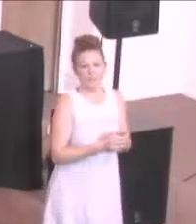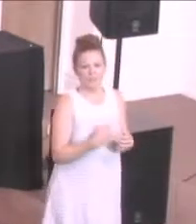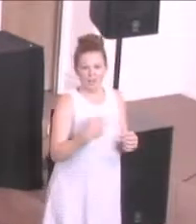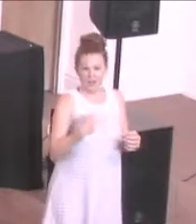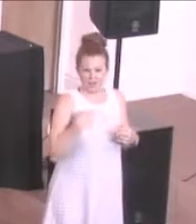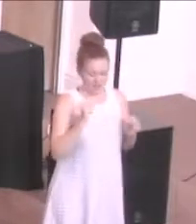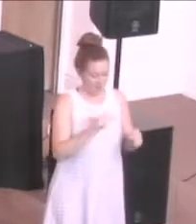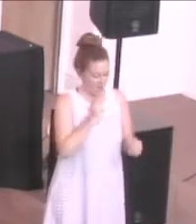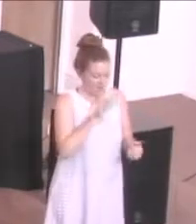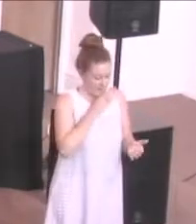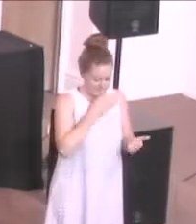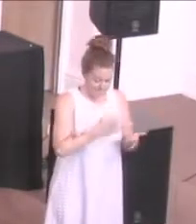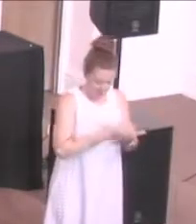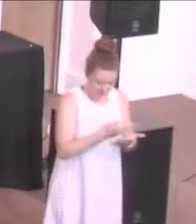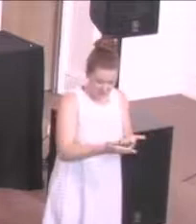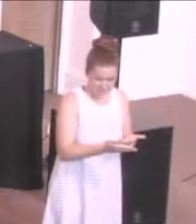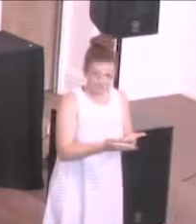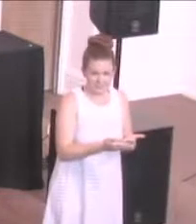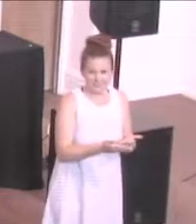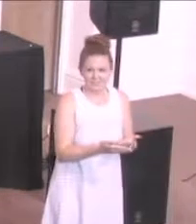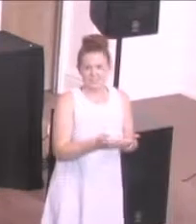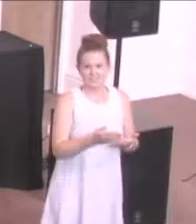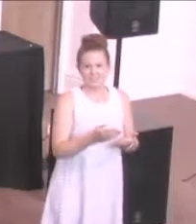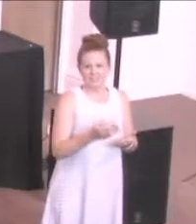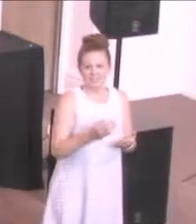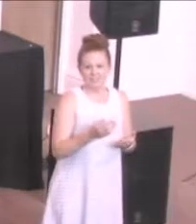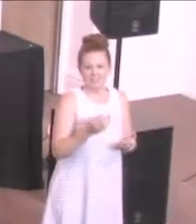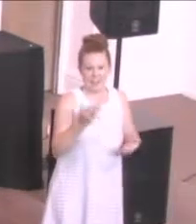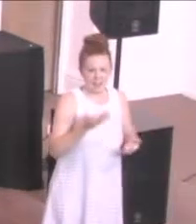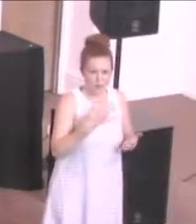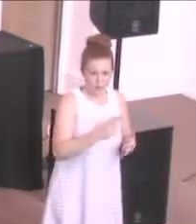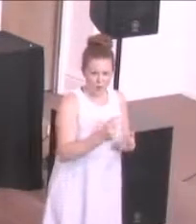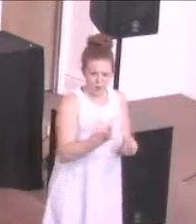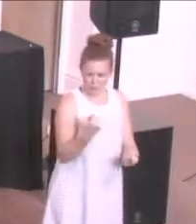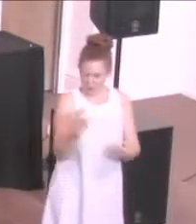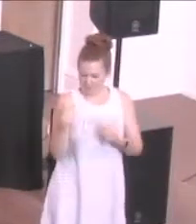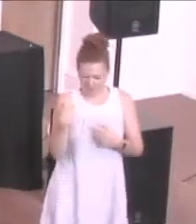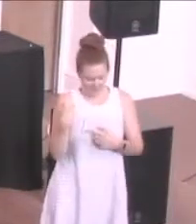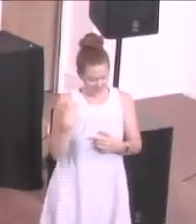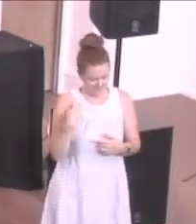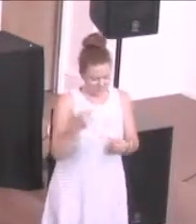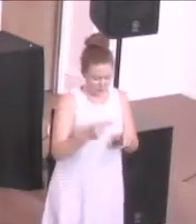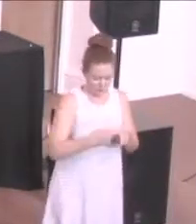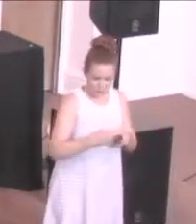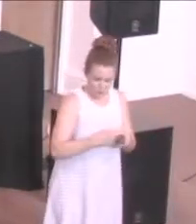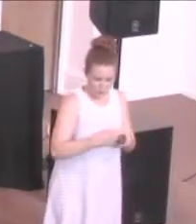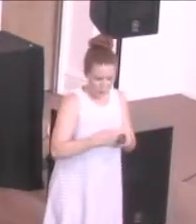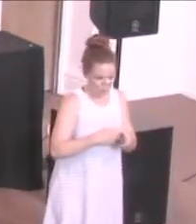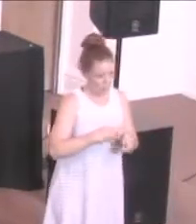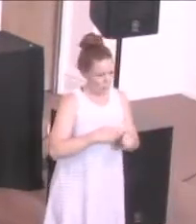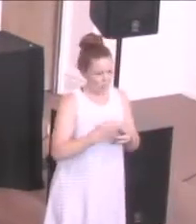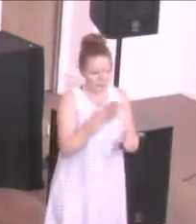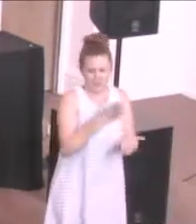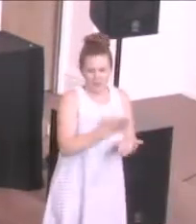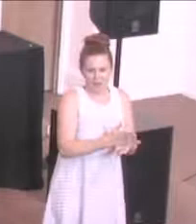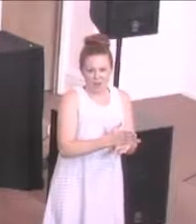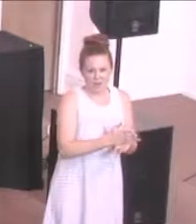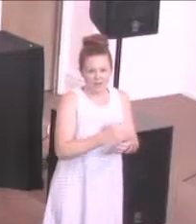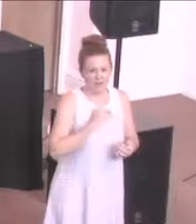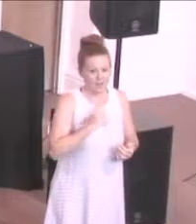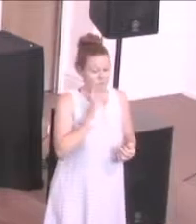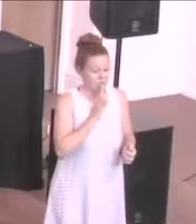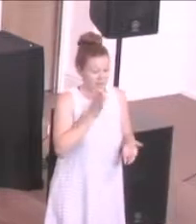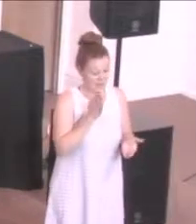clear. I cannot be bought, compromised, deterred, hired away, turned back, deluded, or delayed. I will